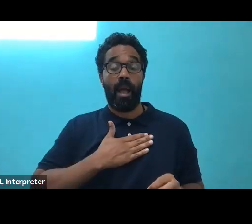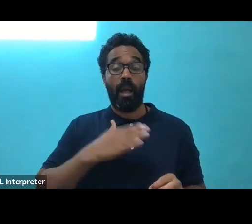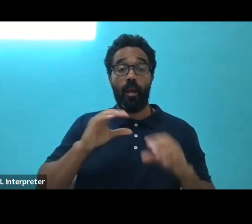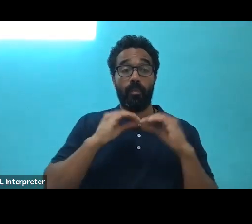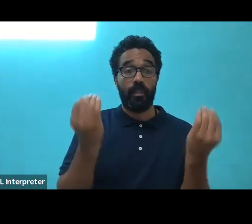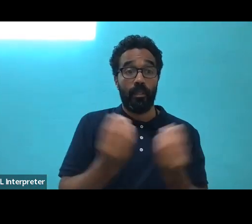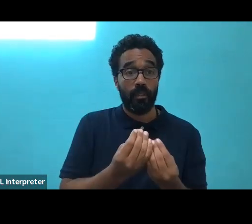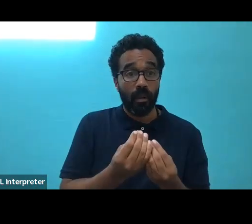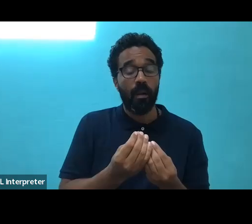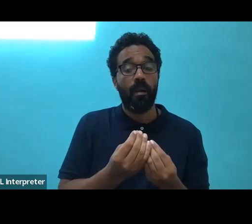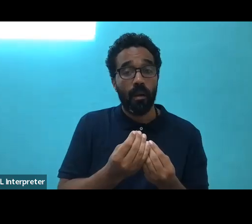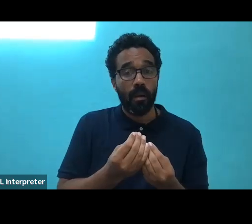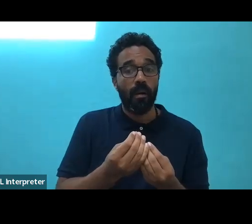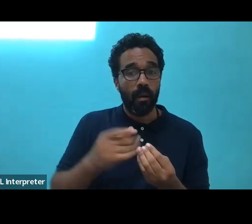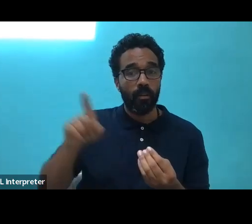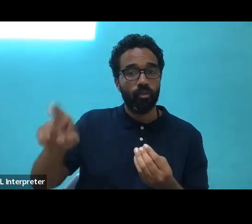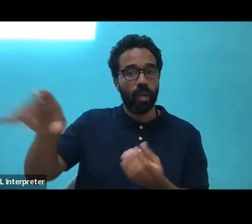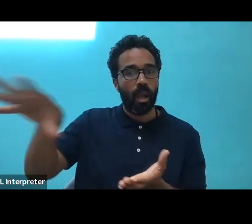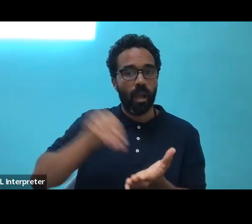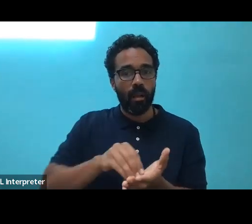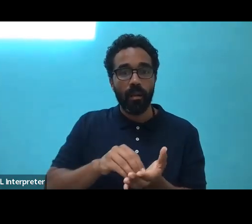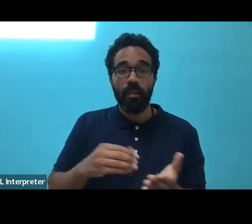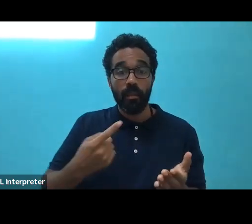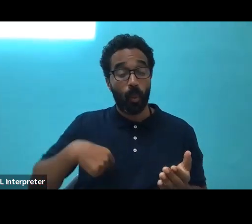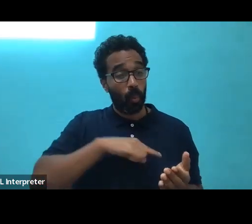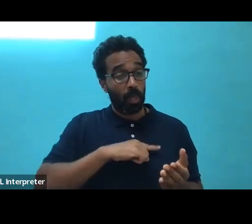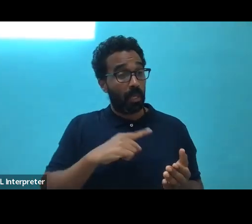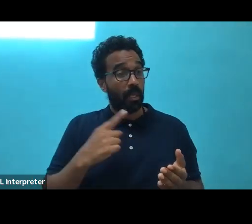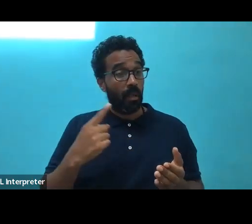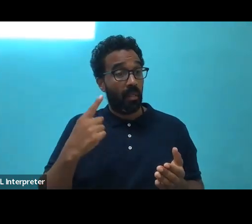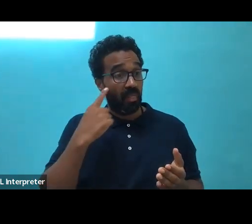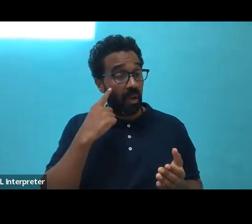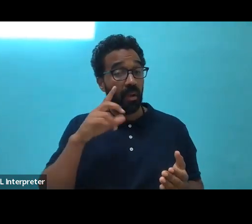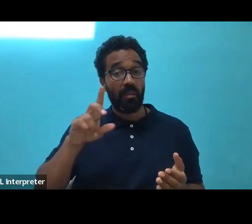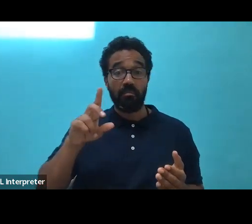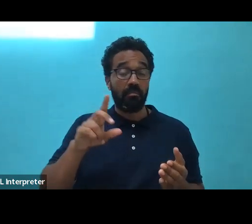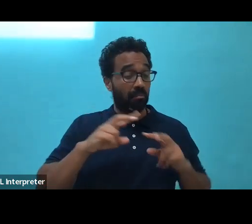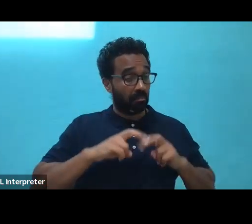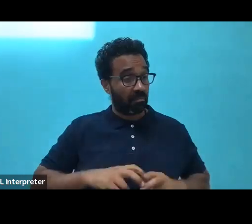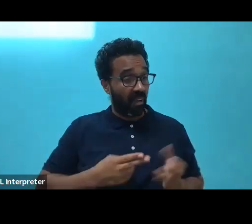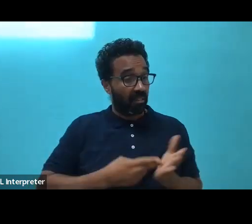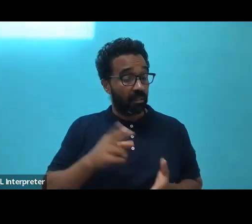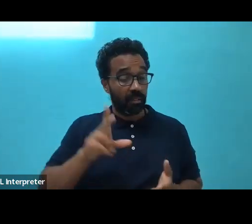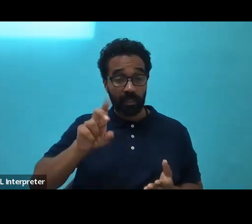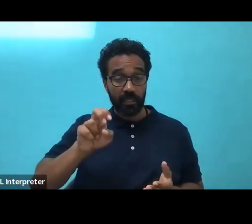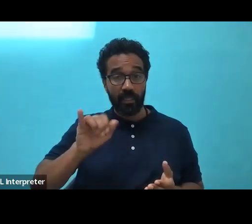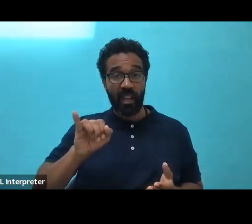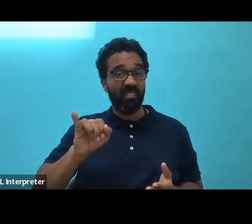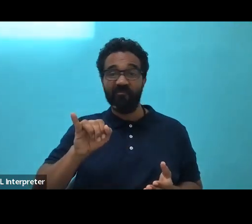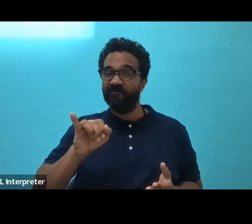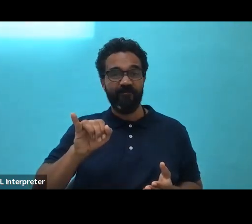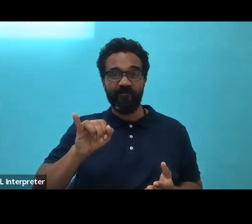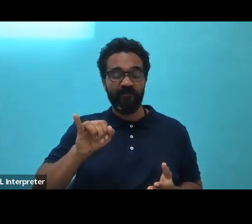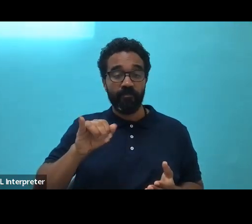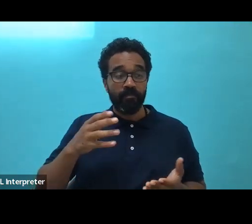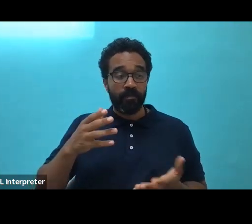as, deficient even in DEI, because we were going through steps. We were doing a lot of the things Dr. Groom spoke